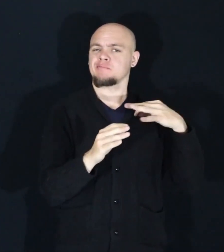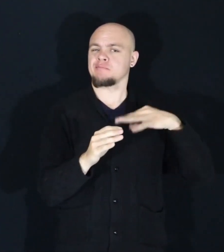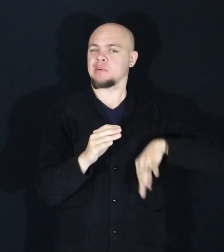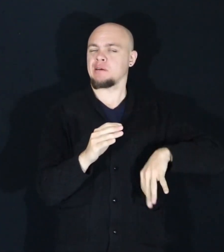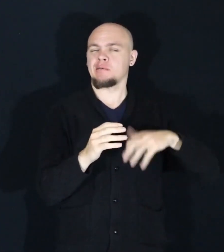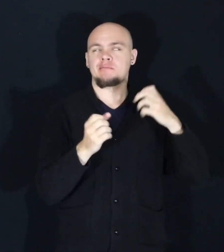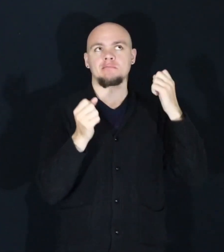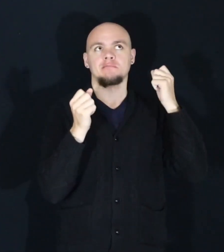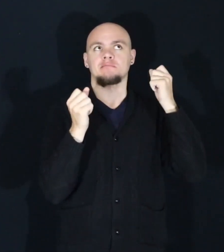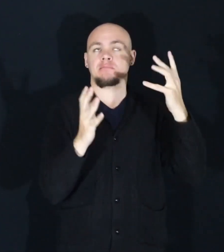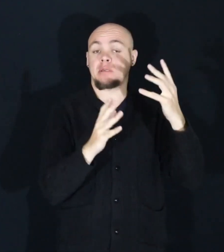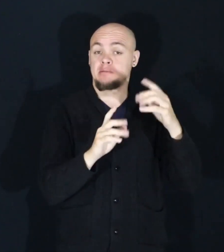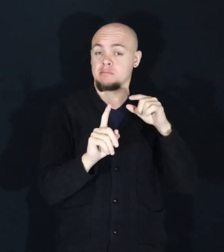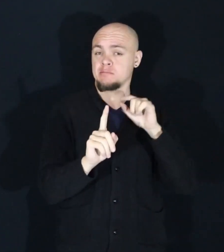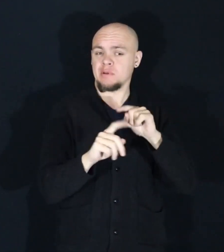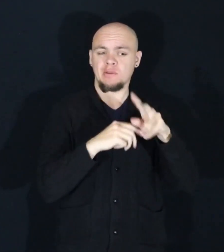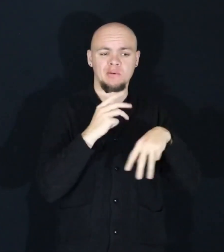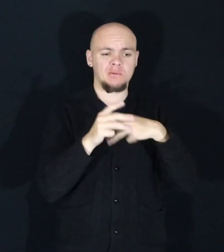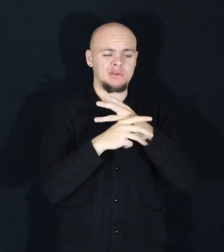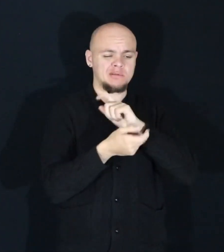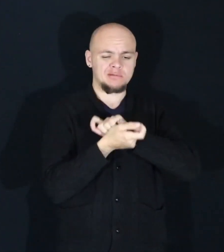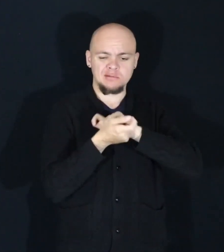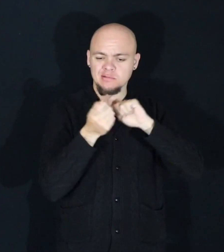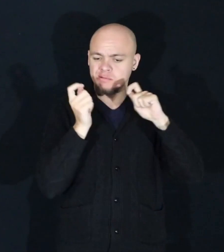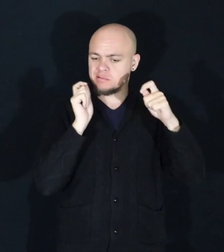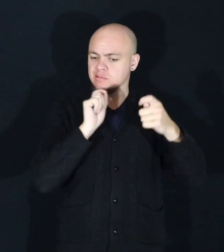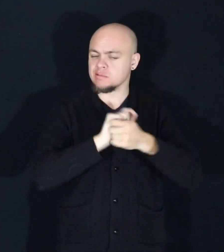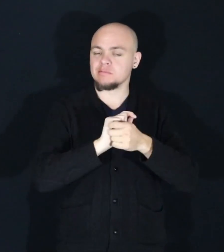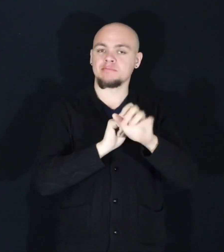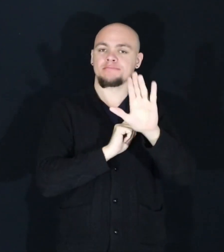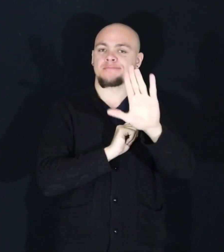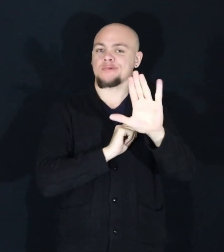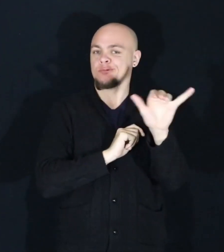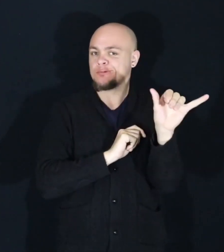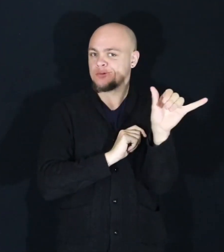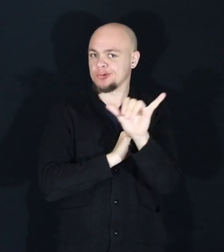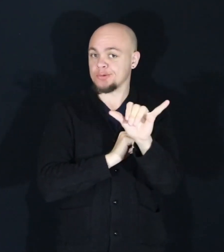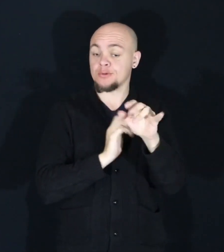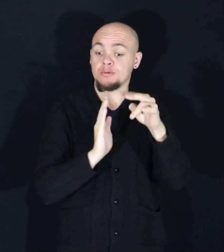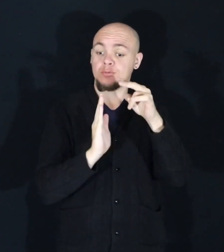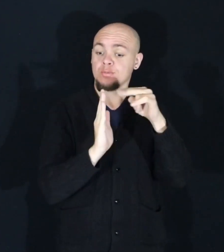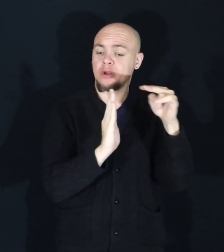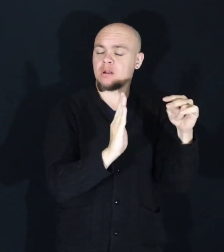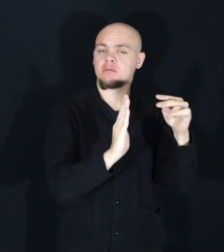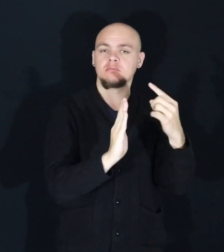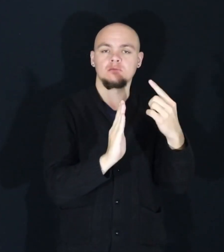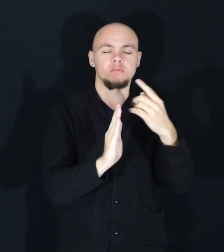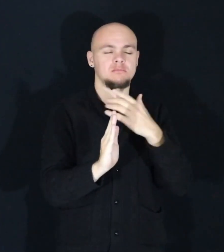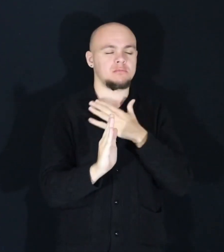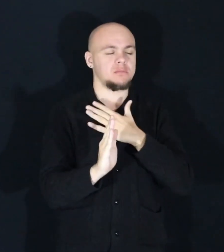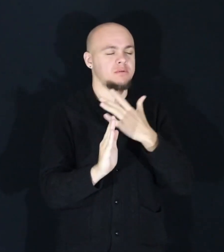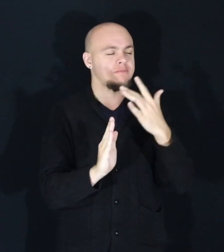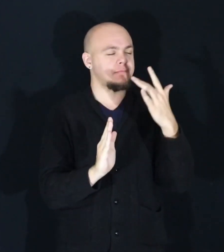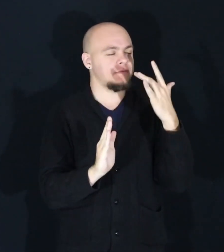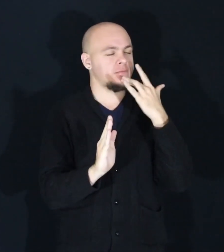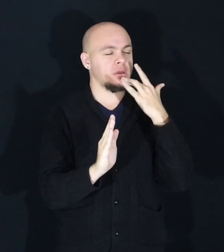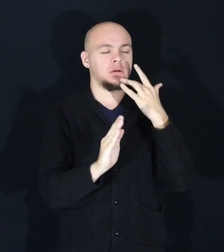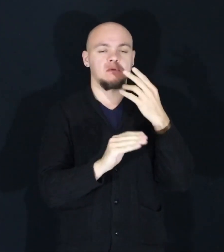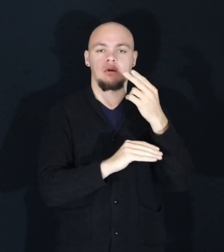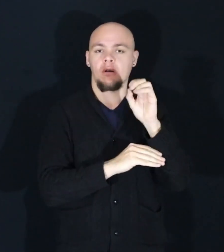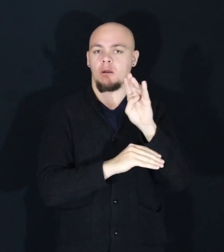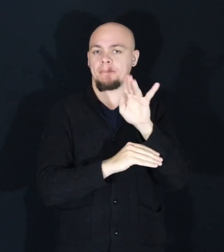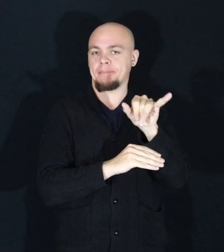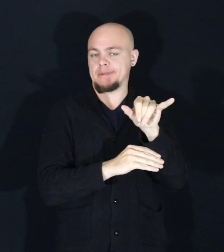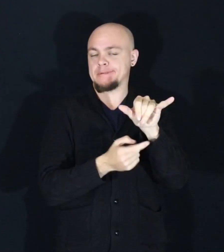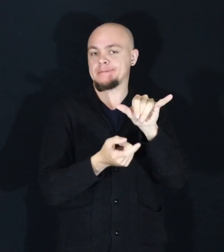existence of books changed the world and can change yours too. Reading is one of my favorite hobbies, and today I will be talking about